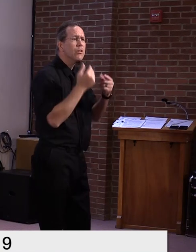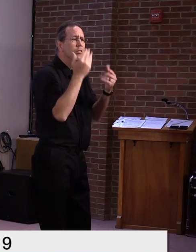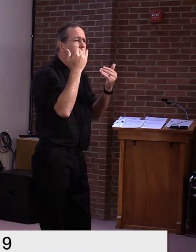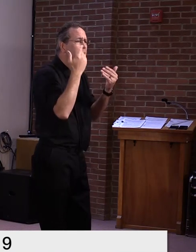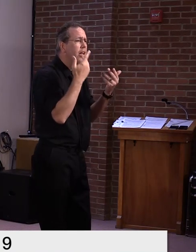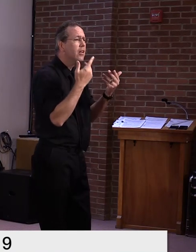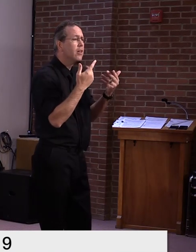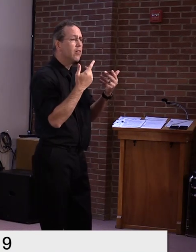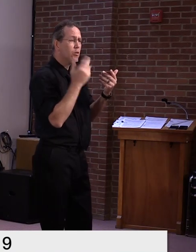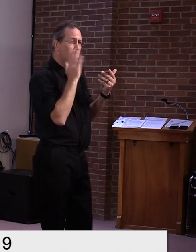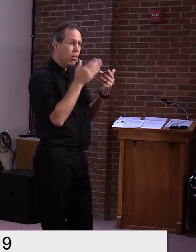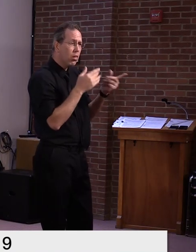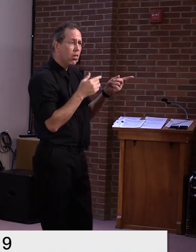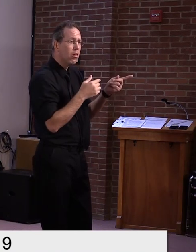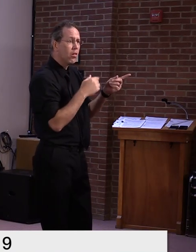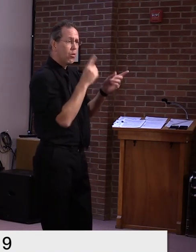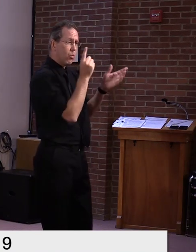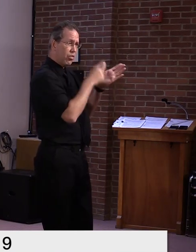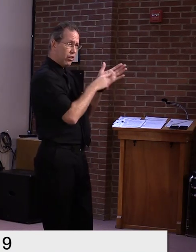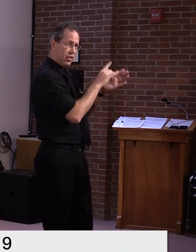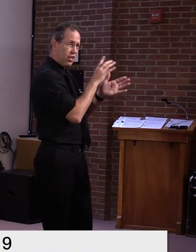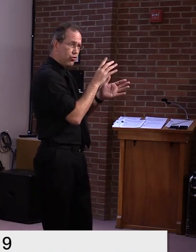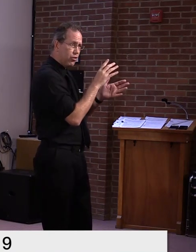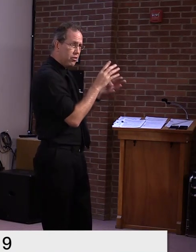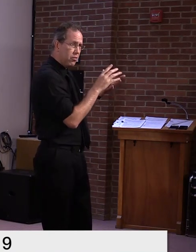has been so far? So far, yes.